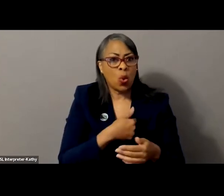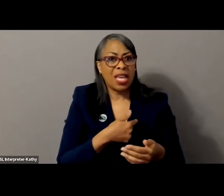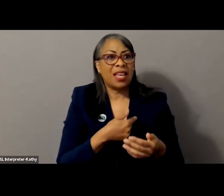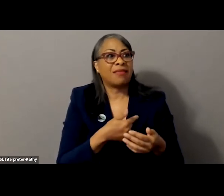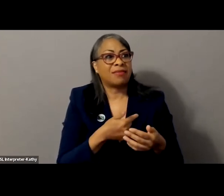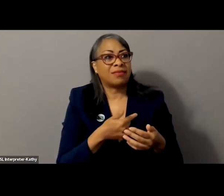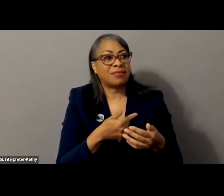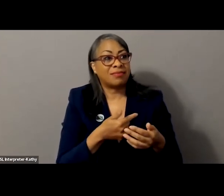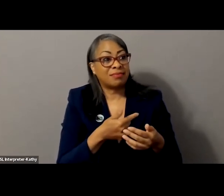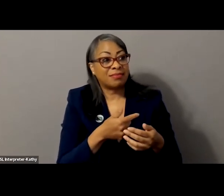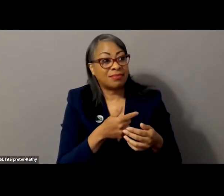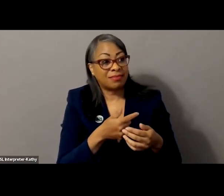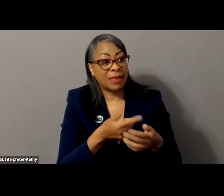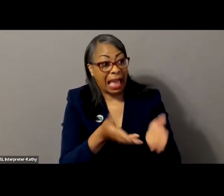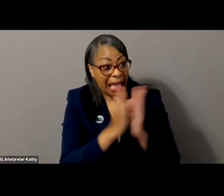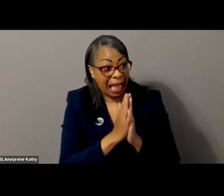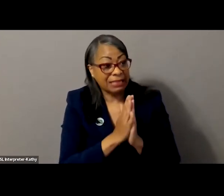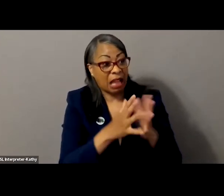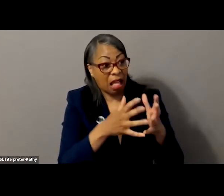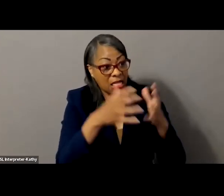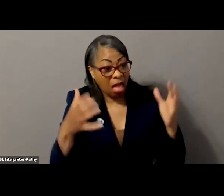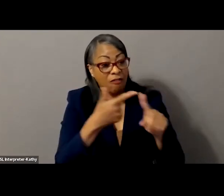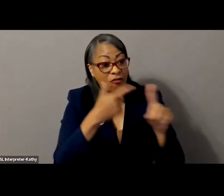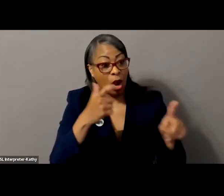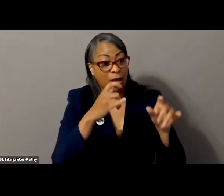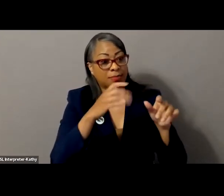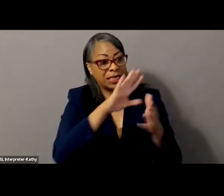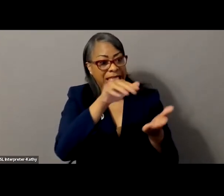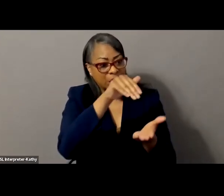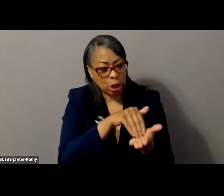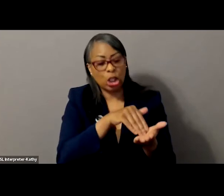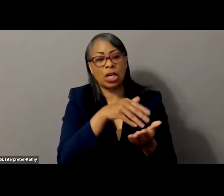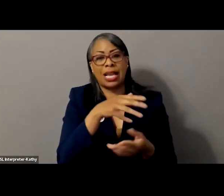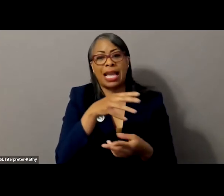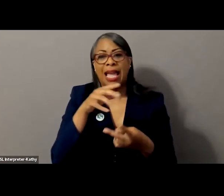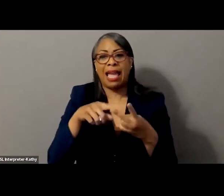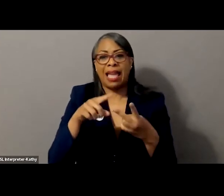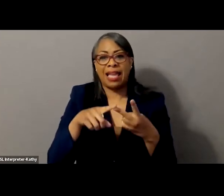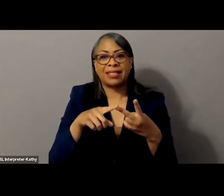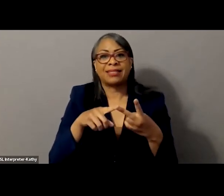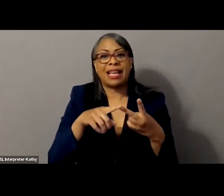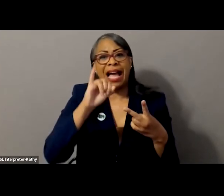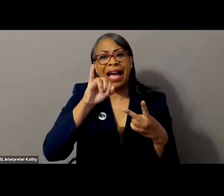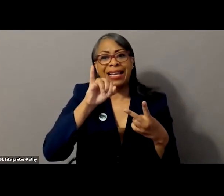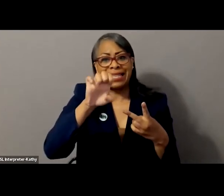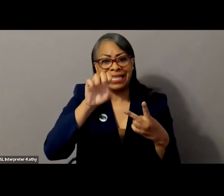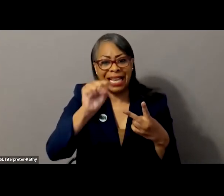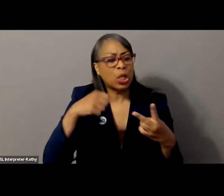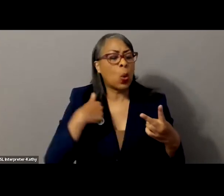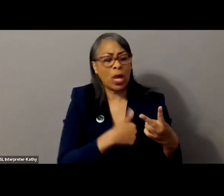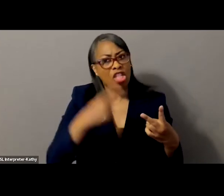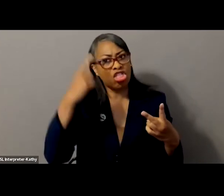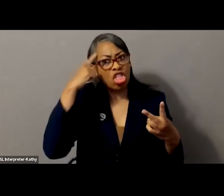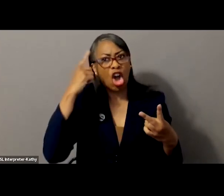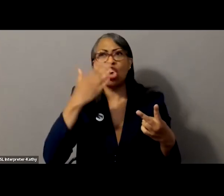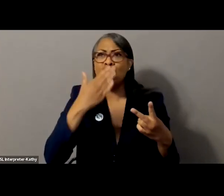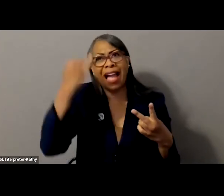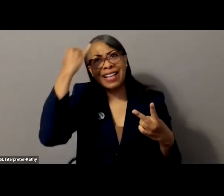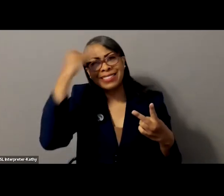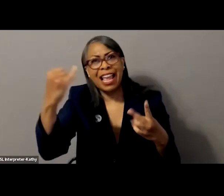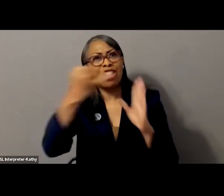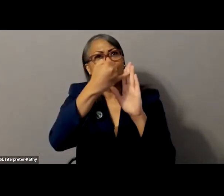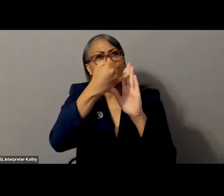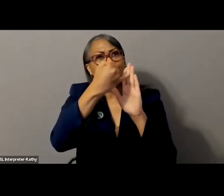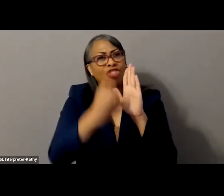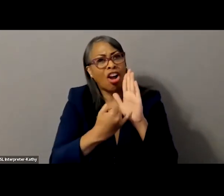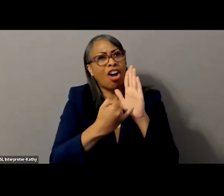center and IES, and we decided it would be useful, perhaps, to draw out a roadmap of